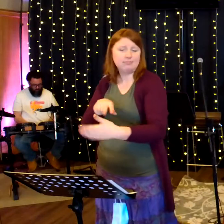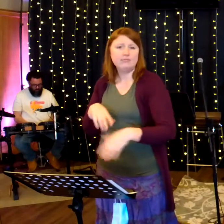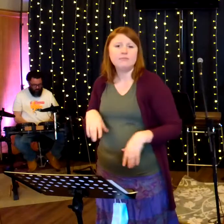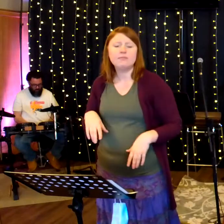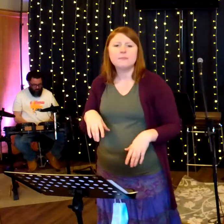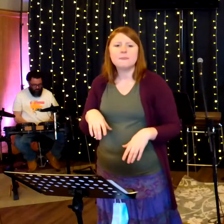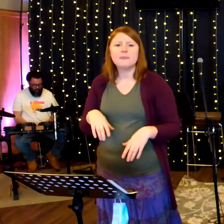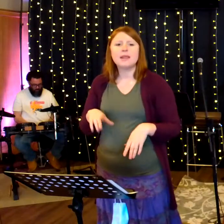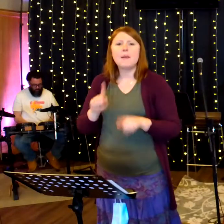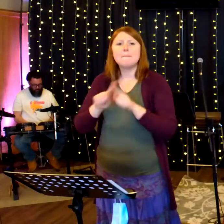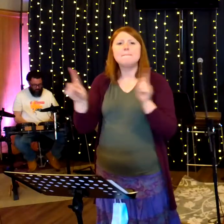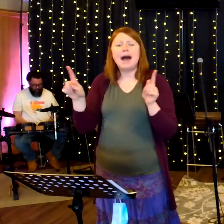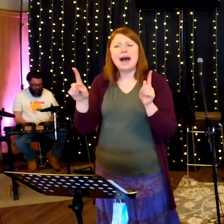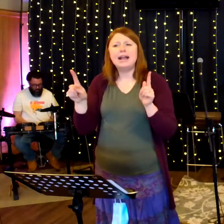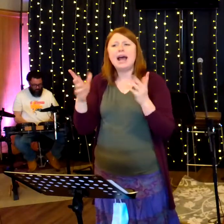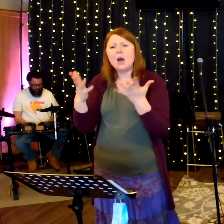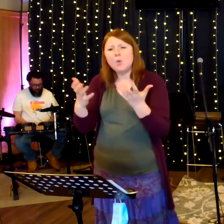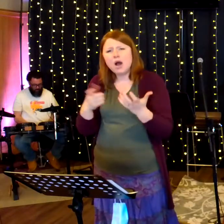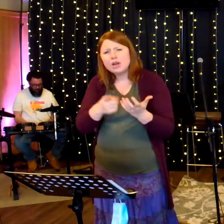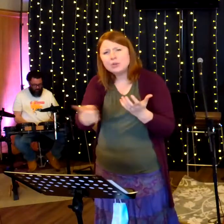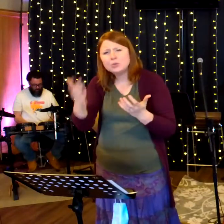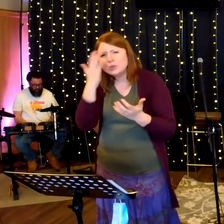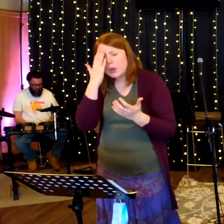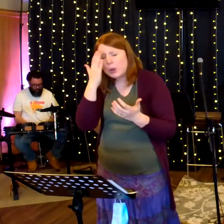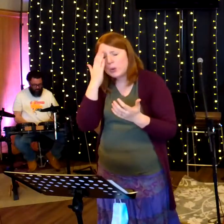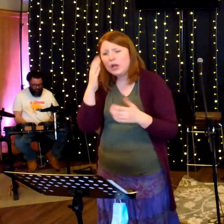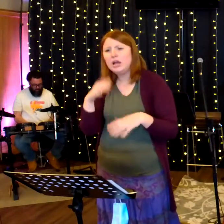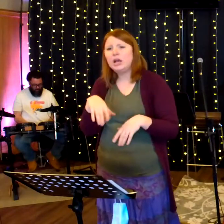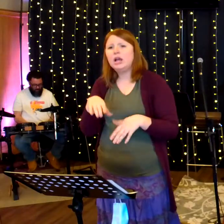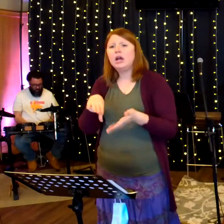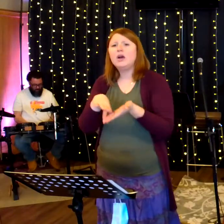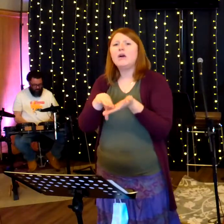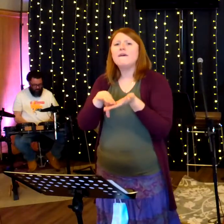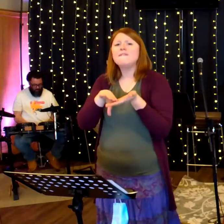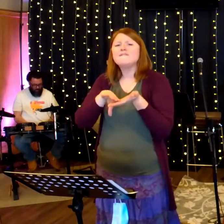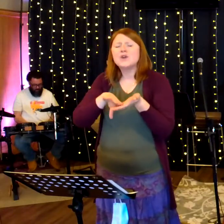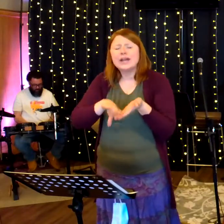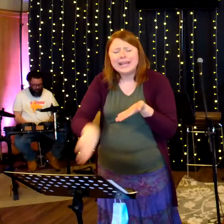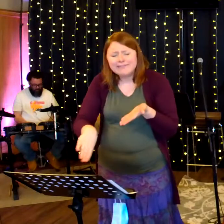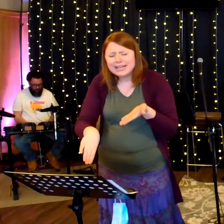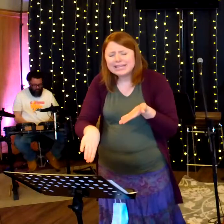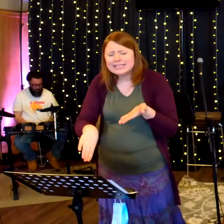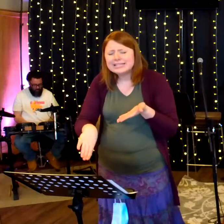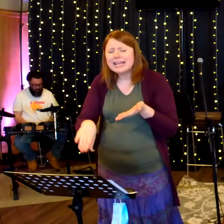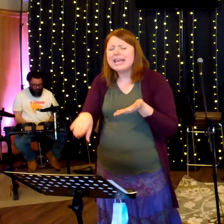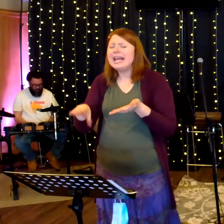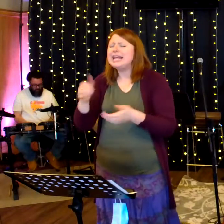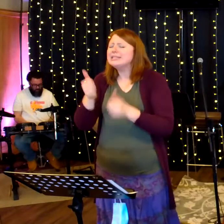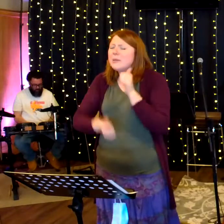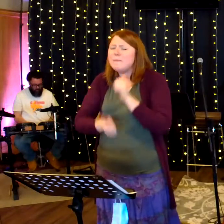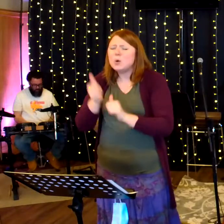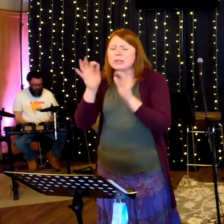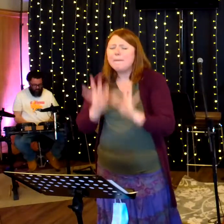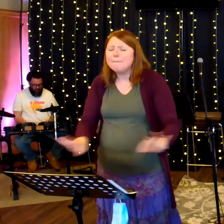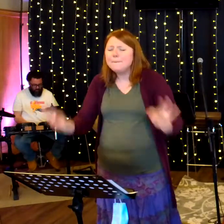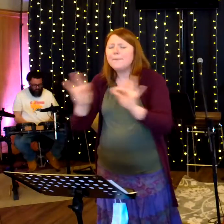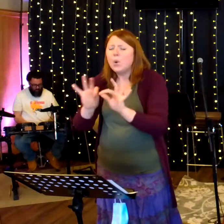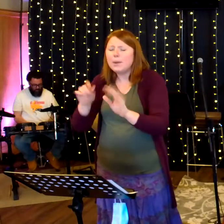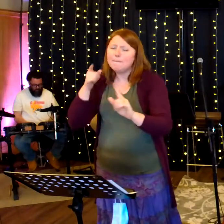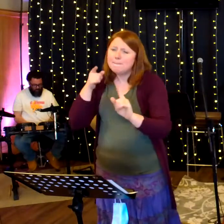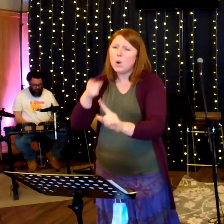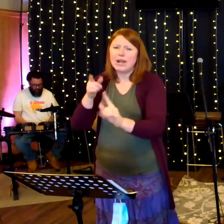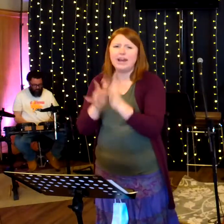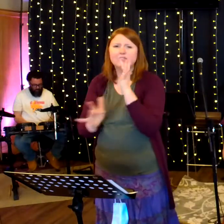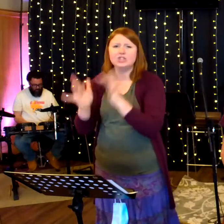But just hear me when I say that forgiveness is the heart of the gospel. And we could talk about